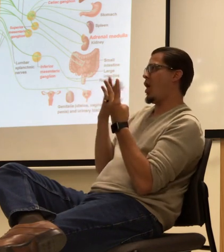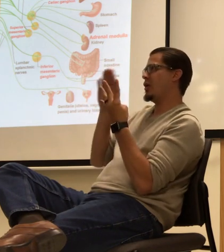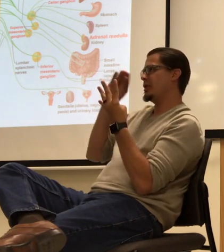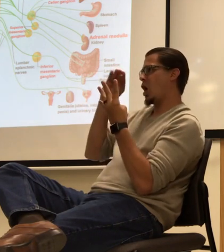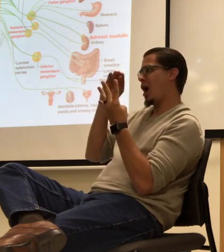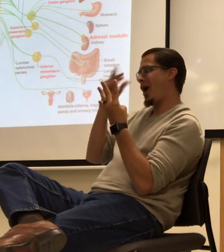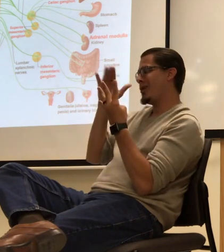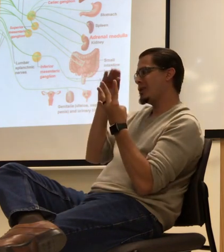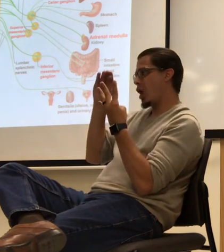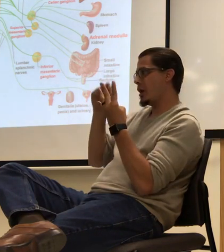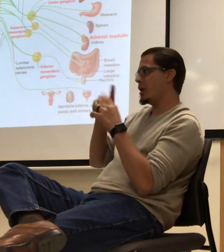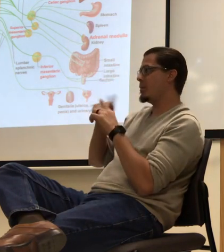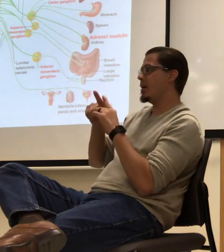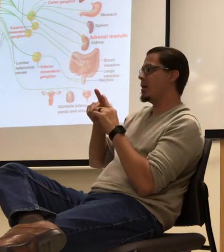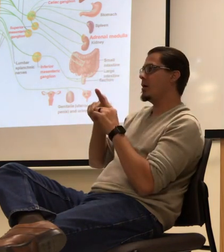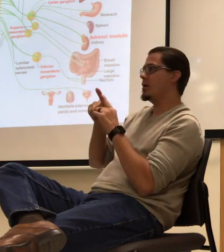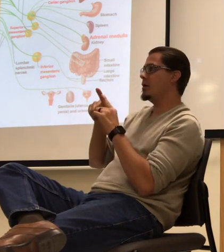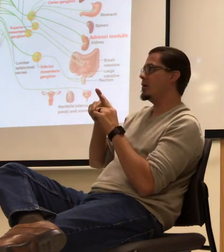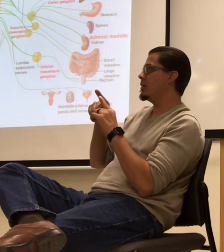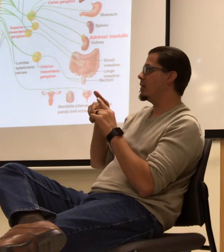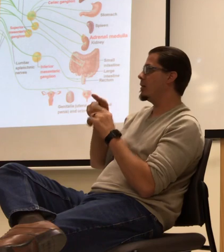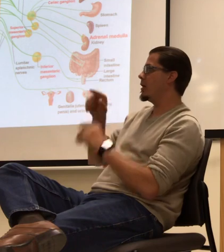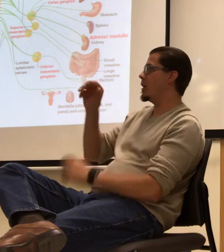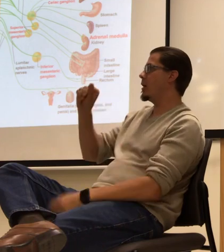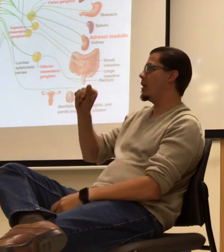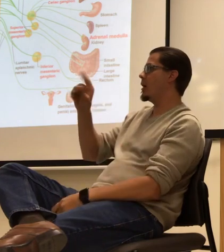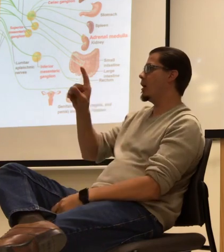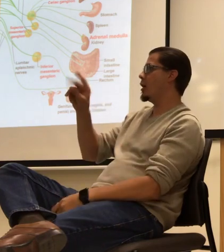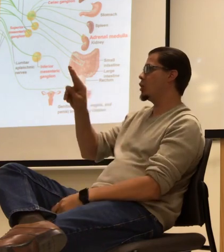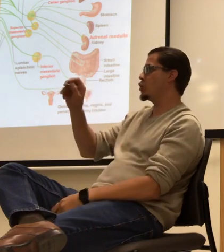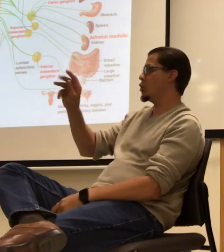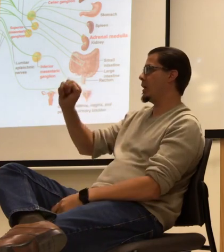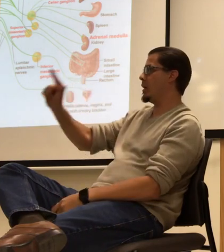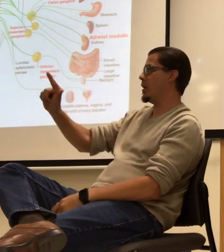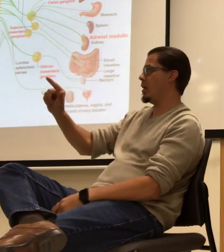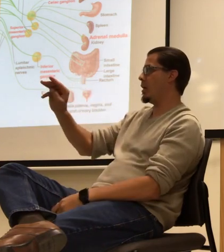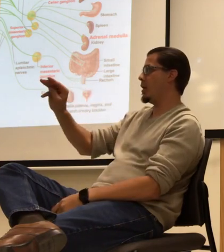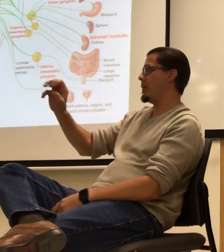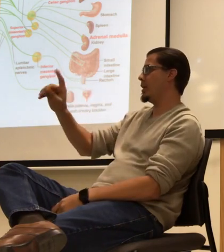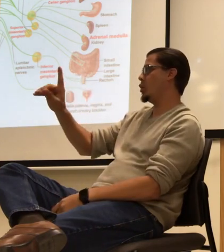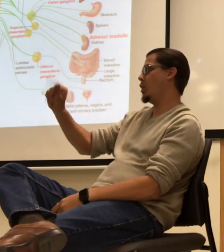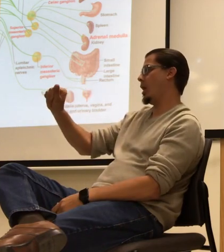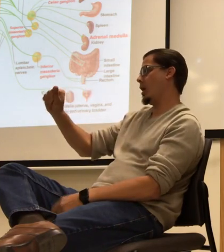It's the adrenal medulla. Very good. So